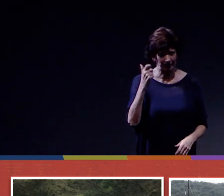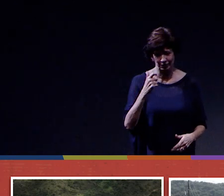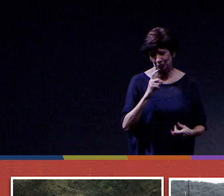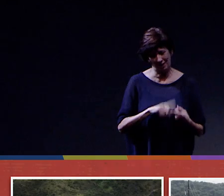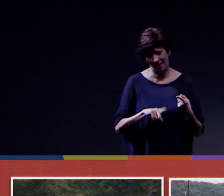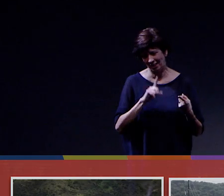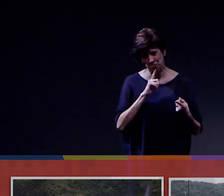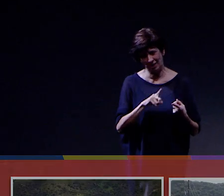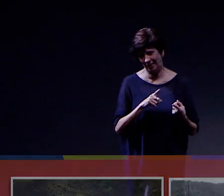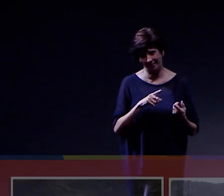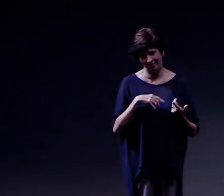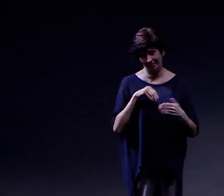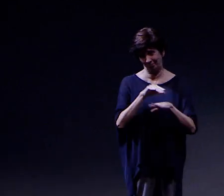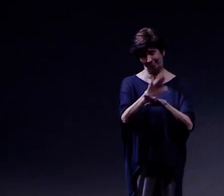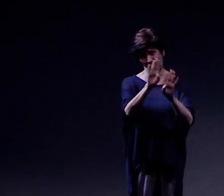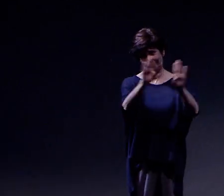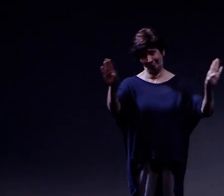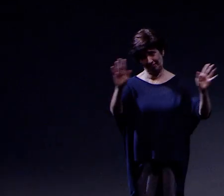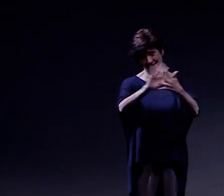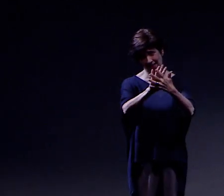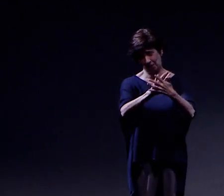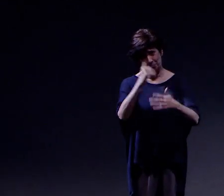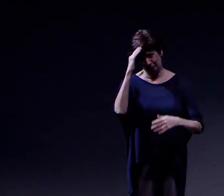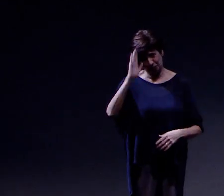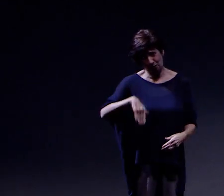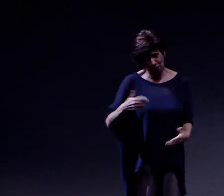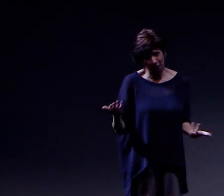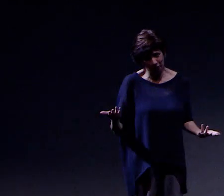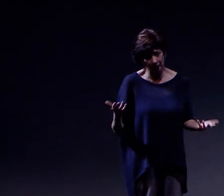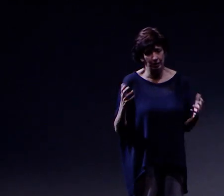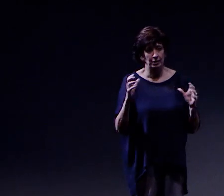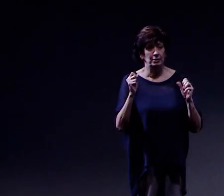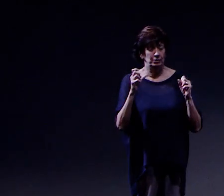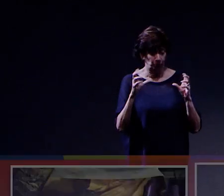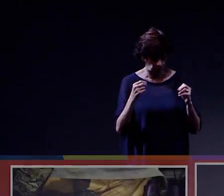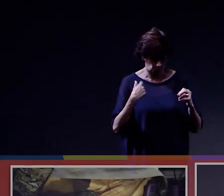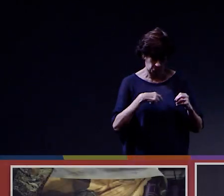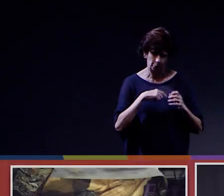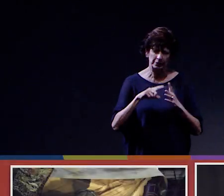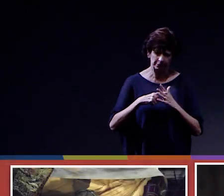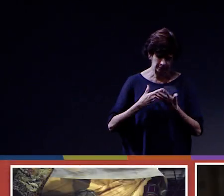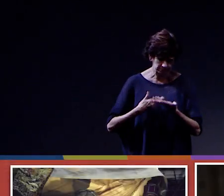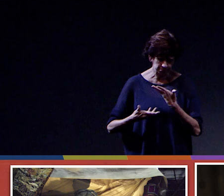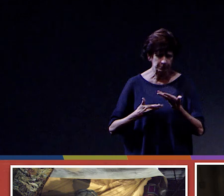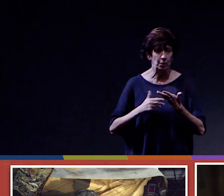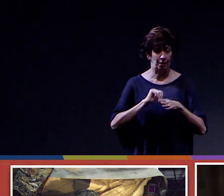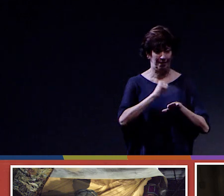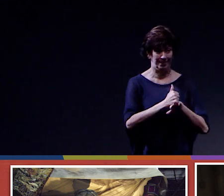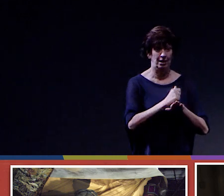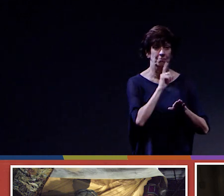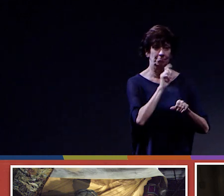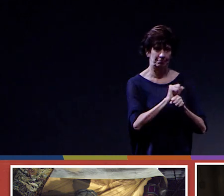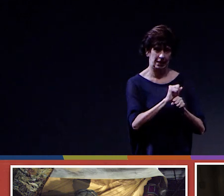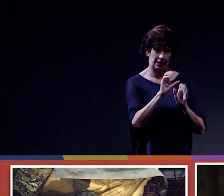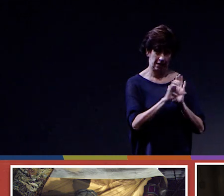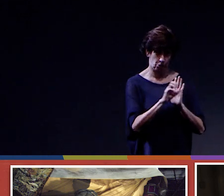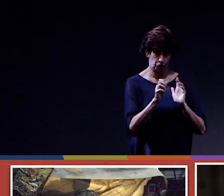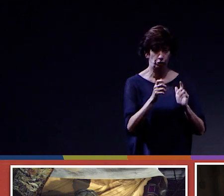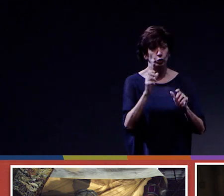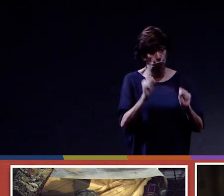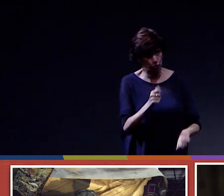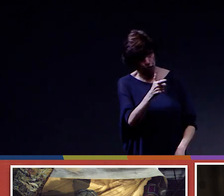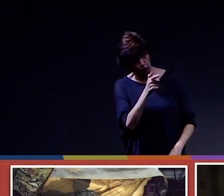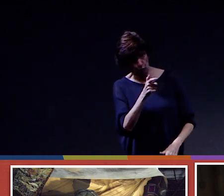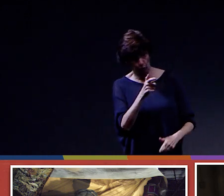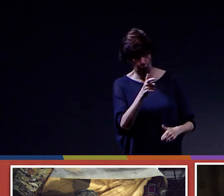much effect through a film on the wall. So as we started to put animatronic characters in there that you can actually shoot,